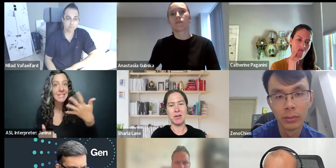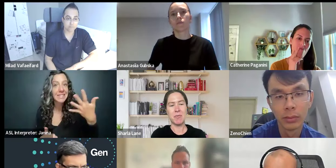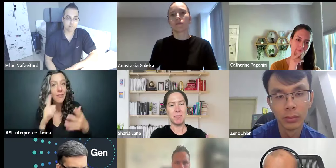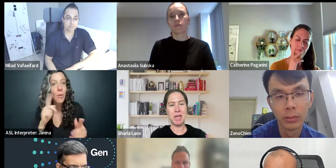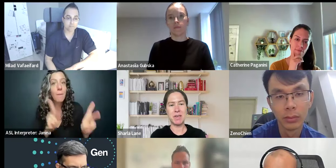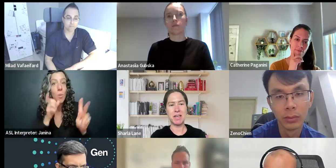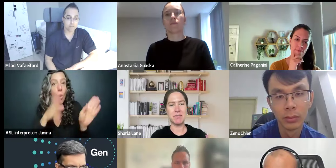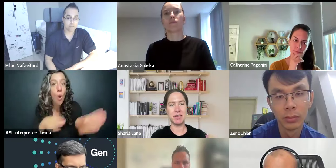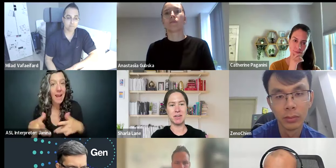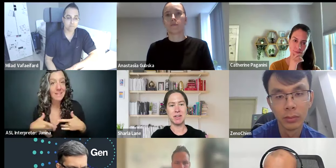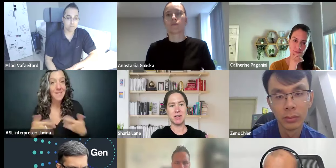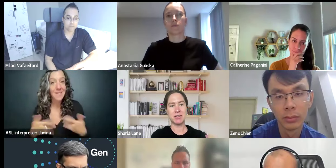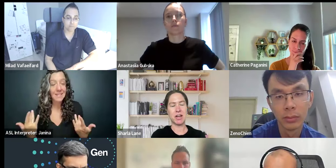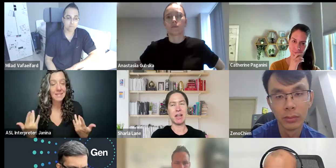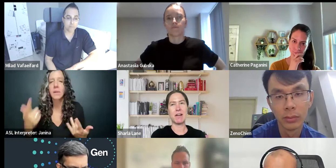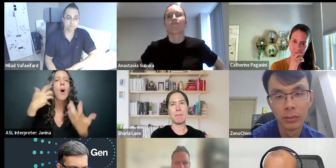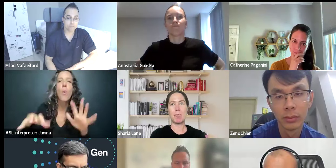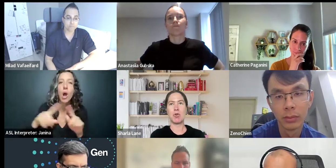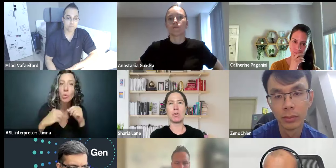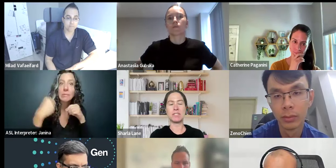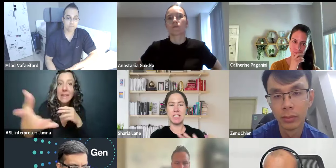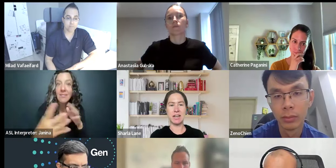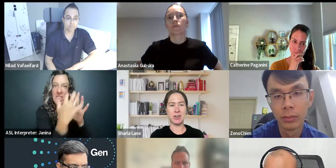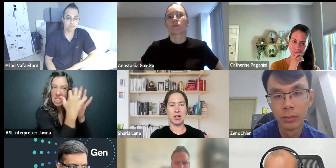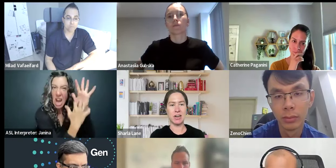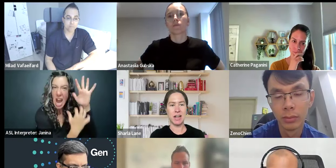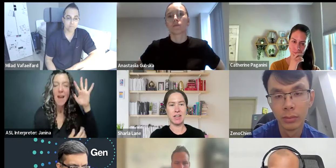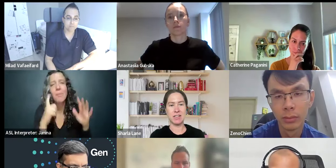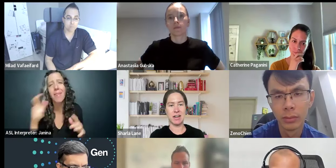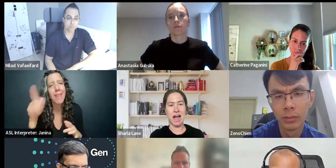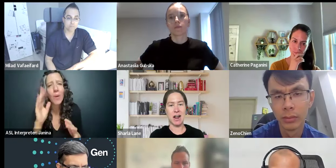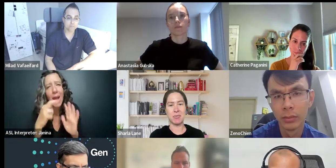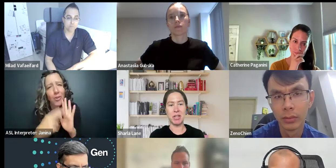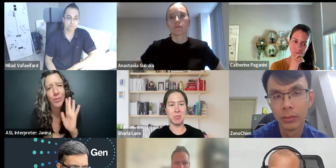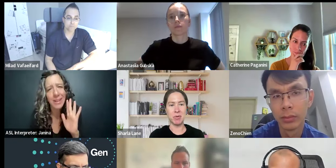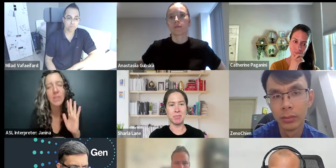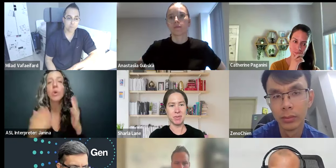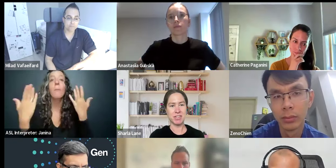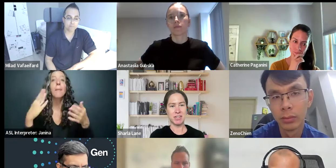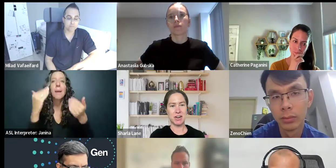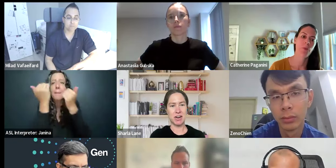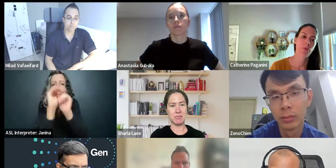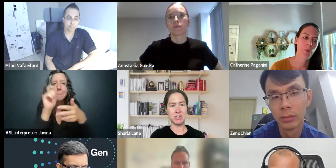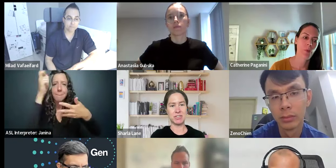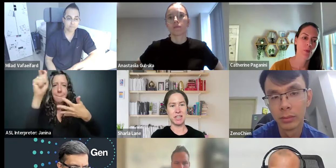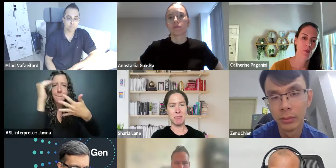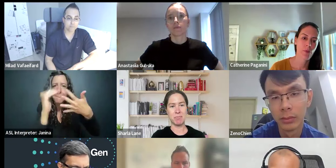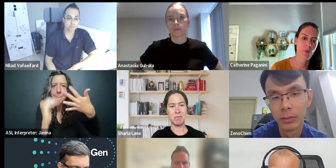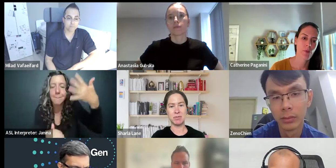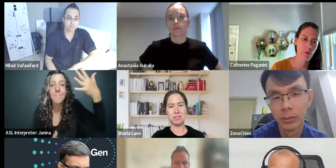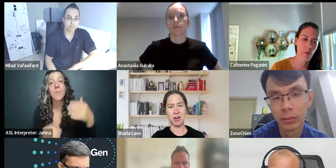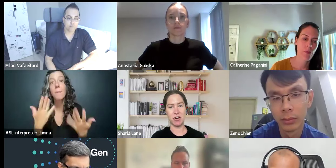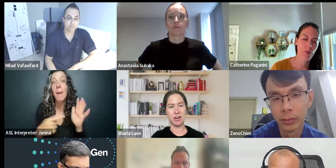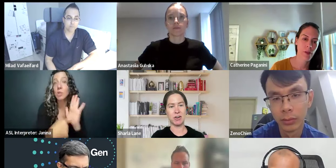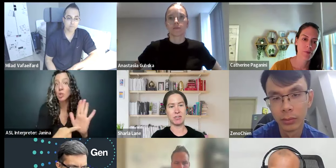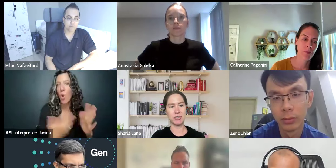going, and maybe even like gold standard and then at a minimum, just to get